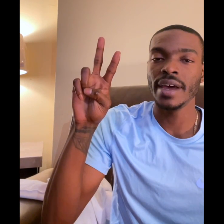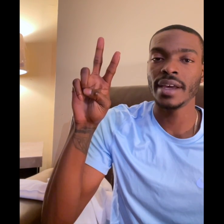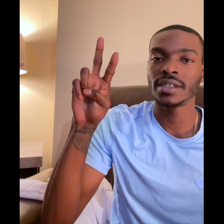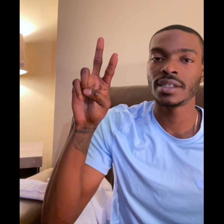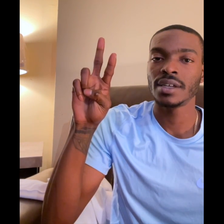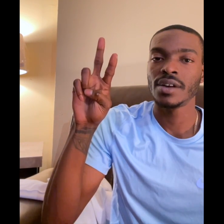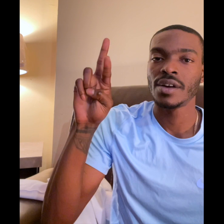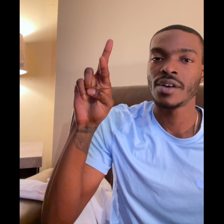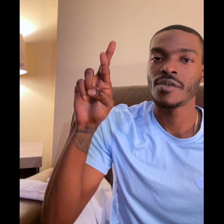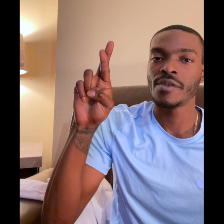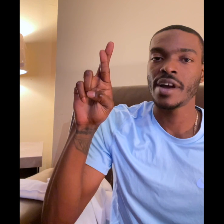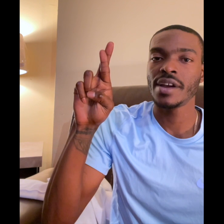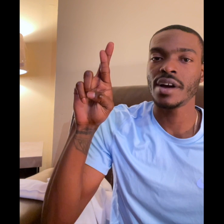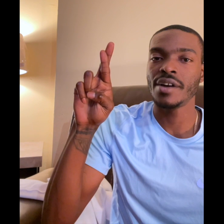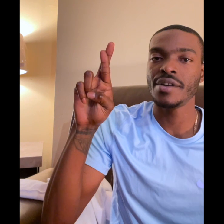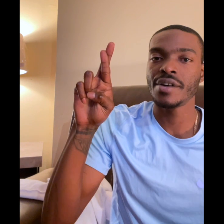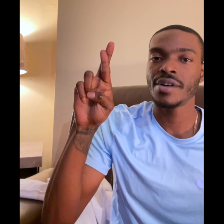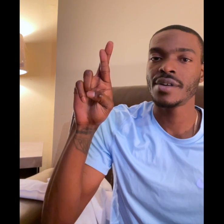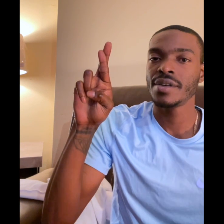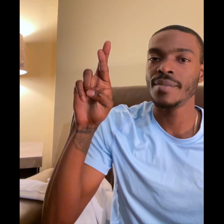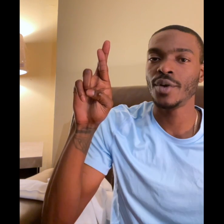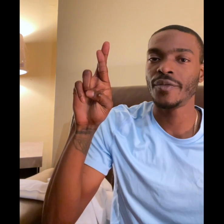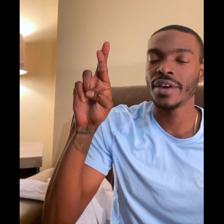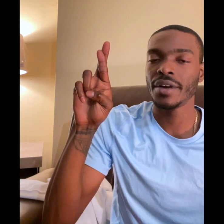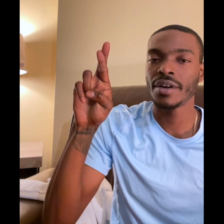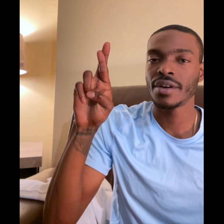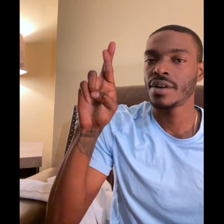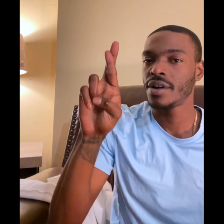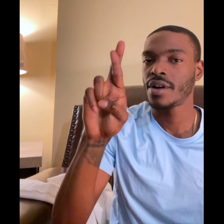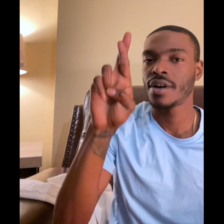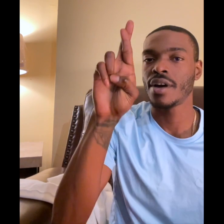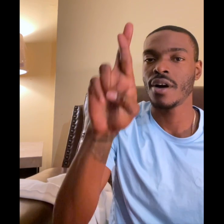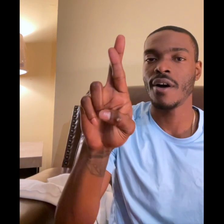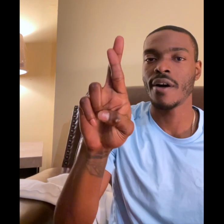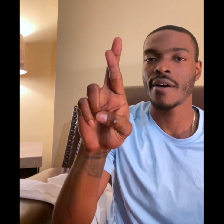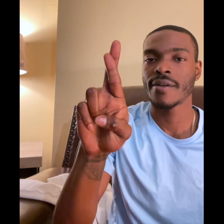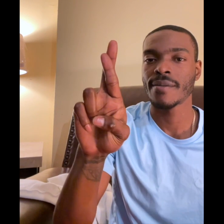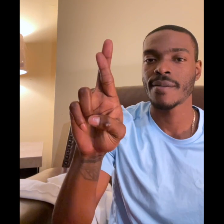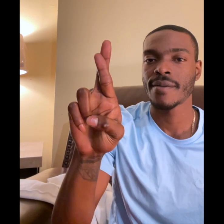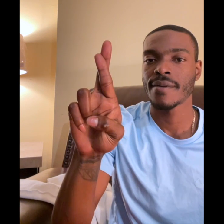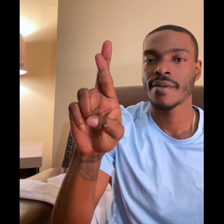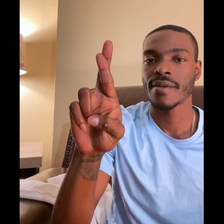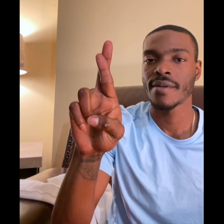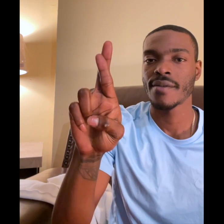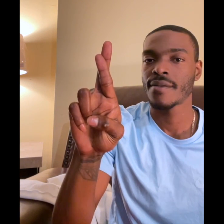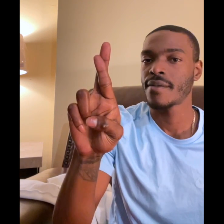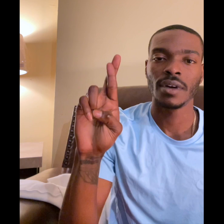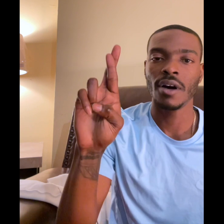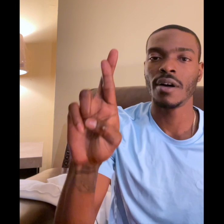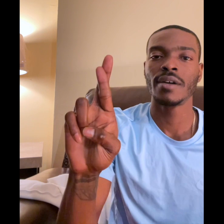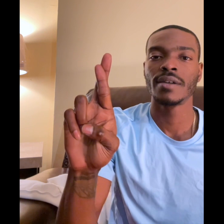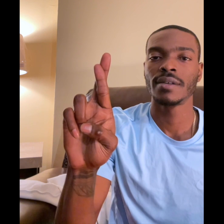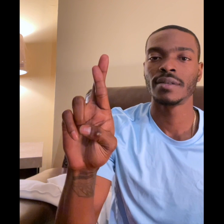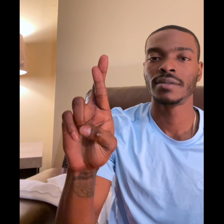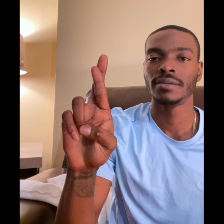index right under your middle finger. R. R.